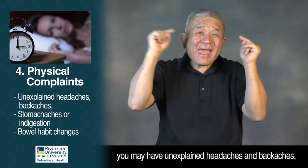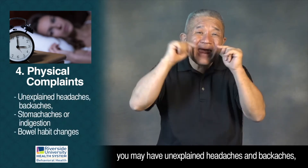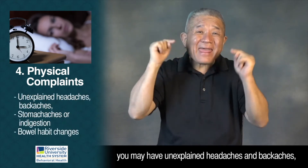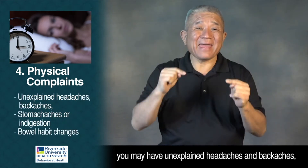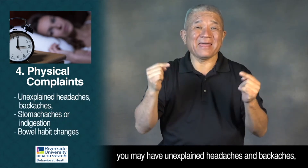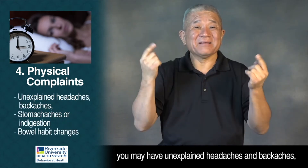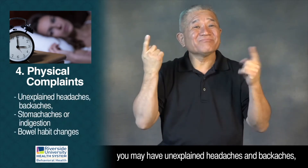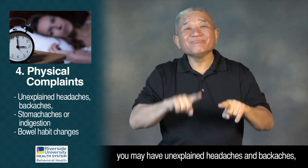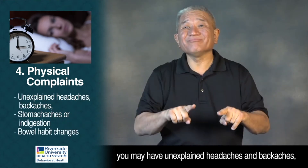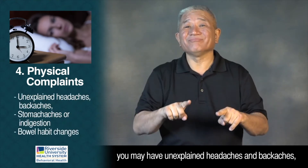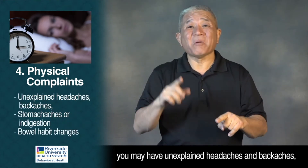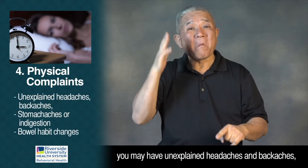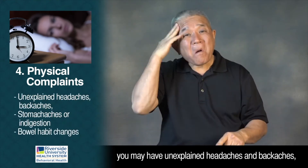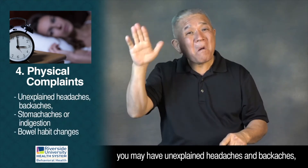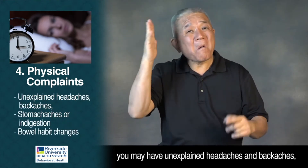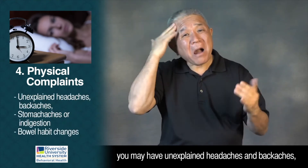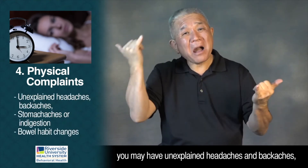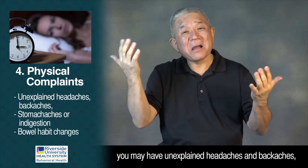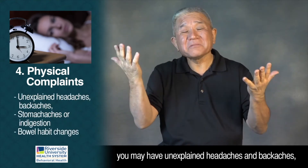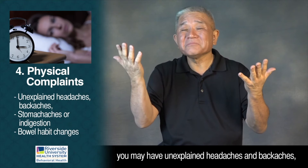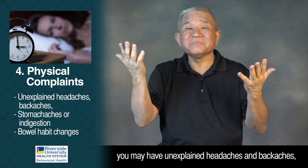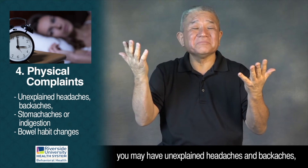You may have unexplained headaches and backaches.